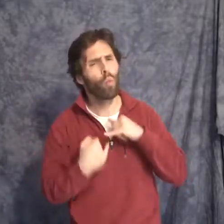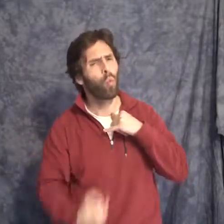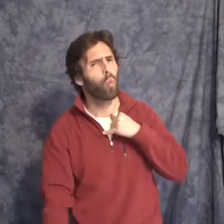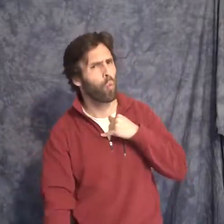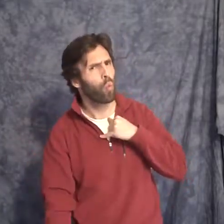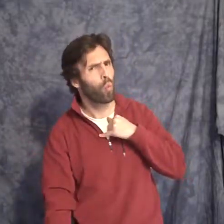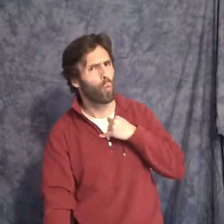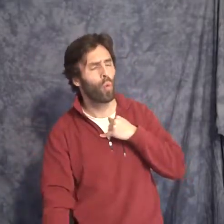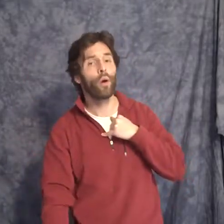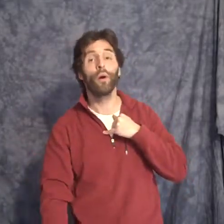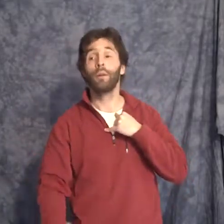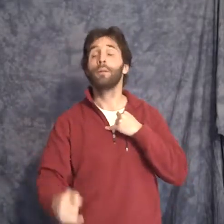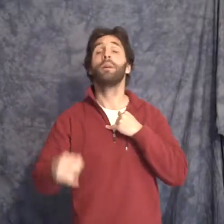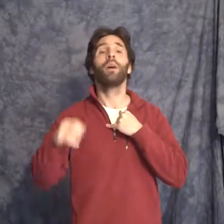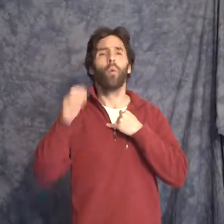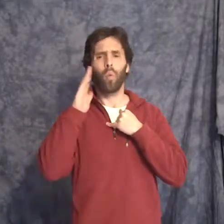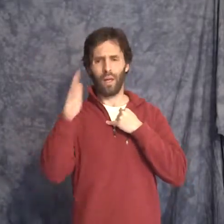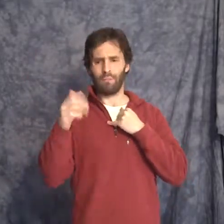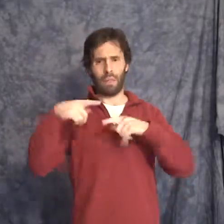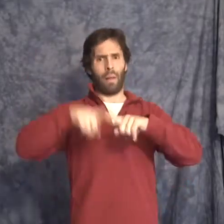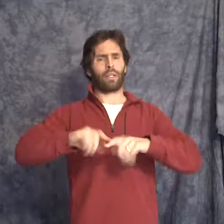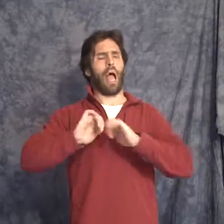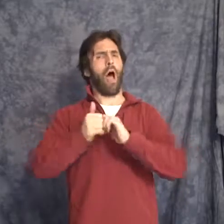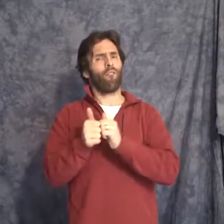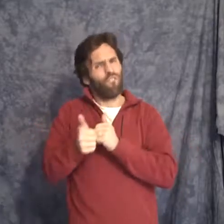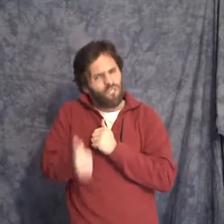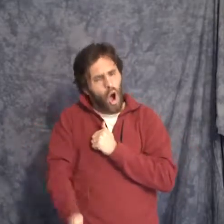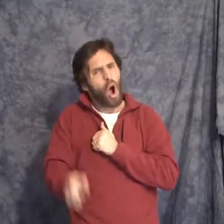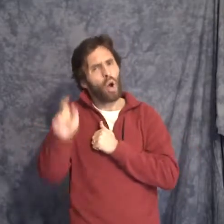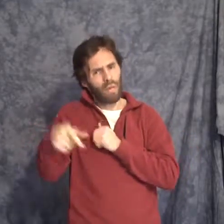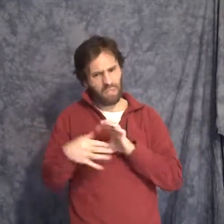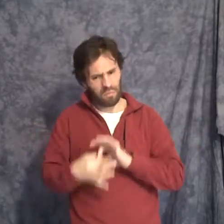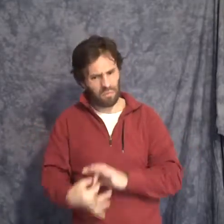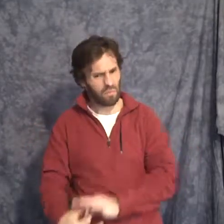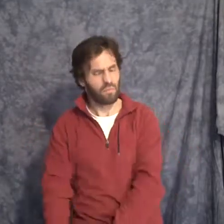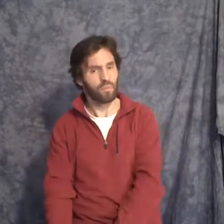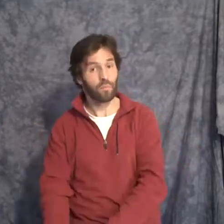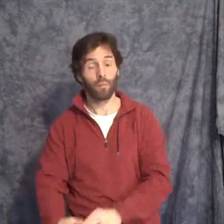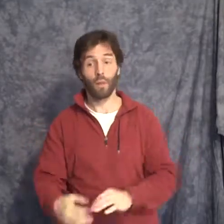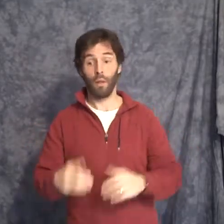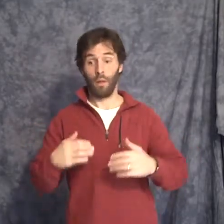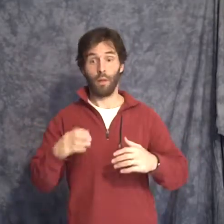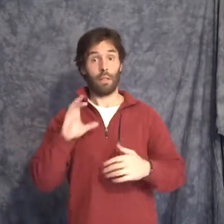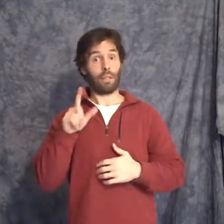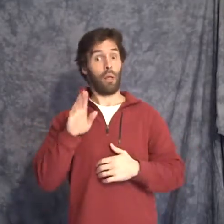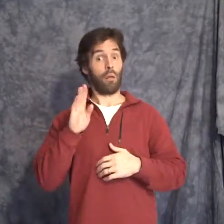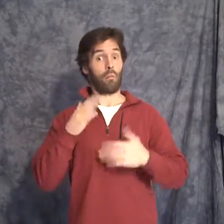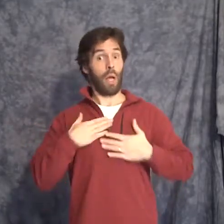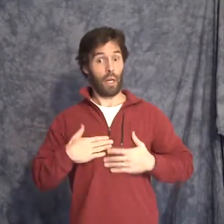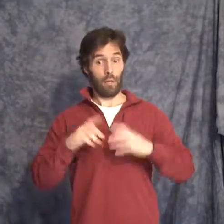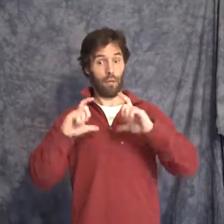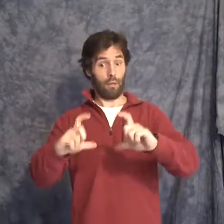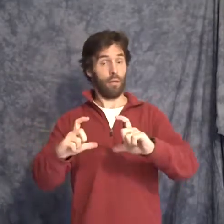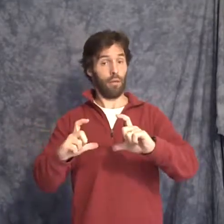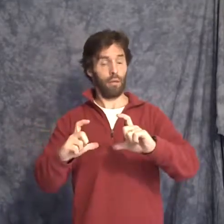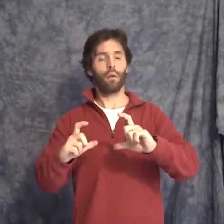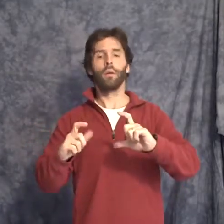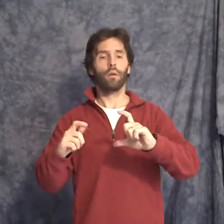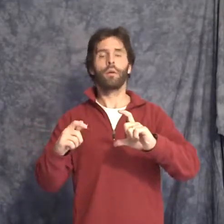long, extended band of cytoplasm coming out of the cell body that would be running from your central nervous